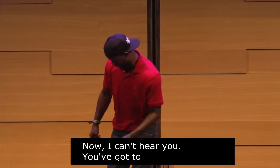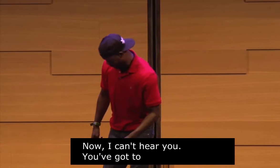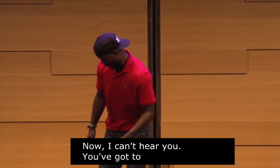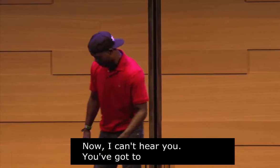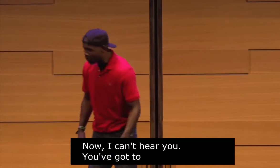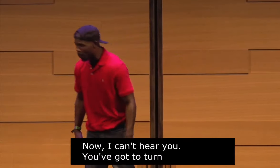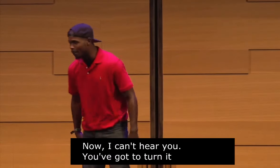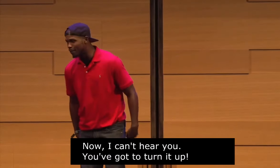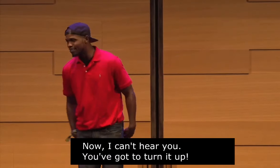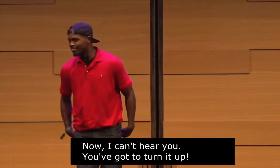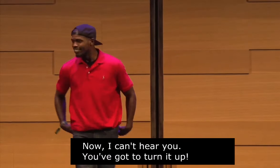gotta turn it up.